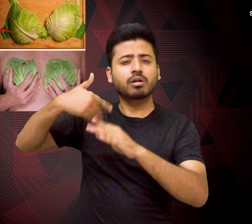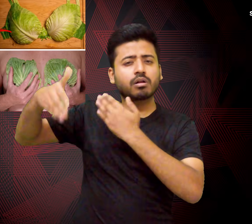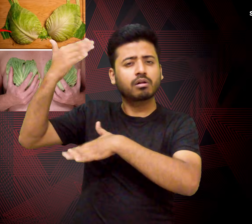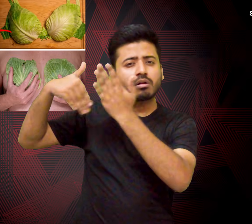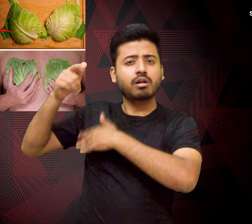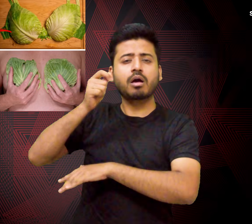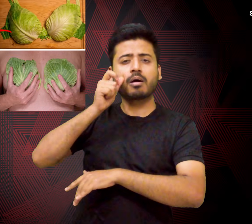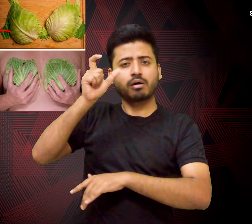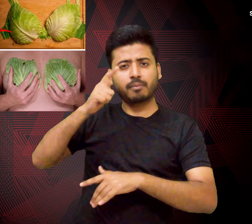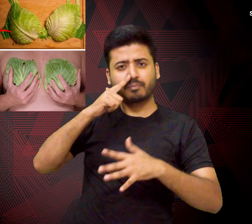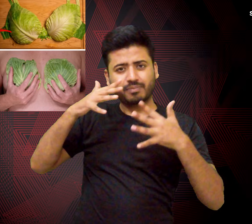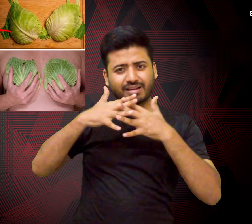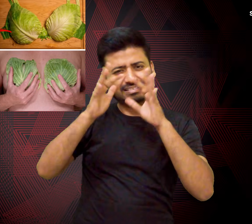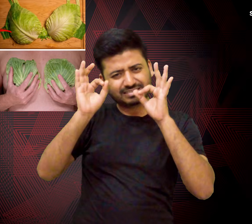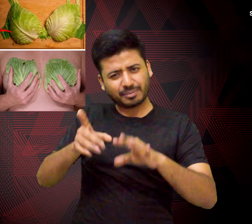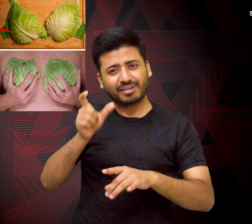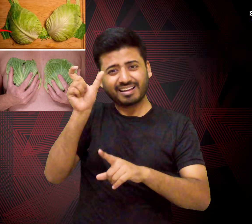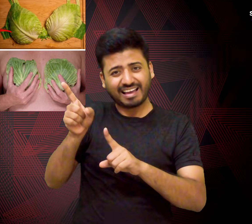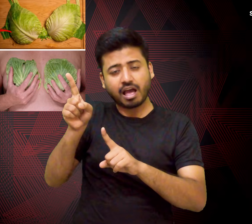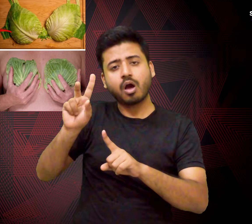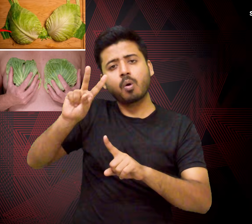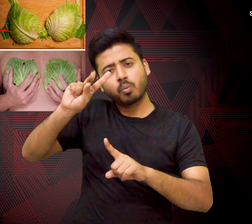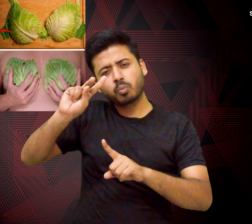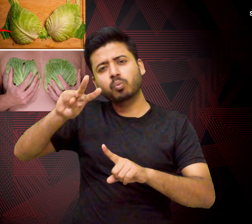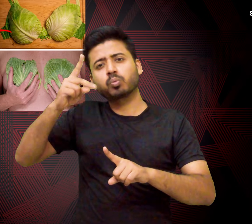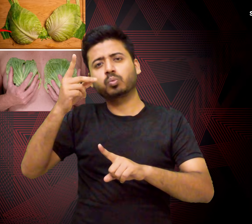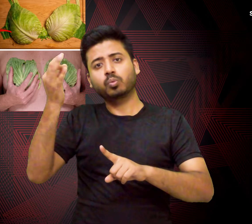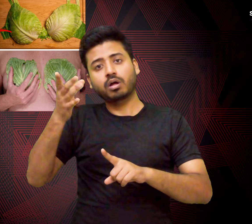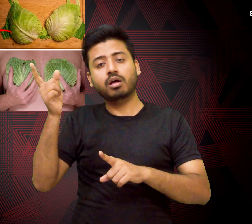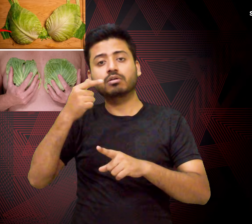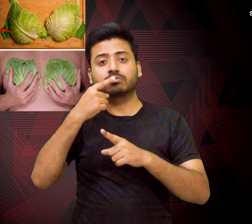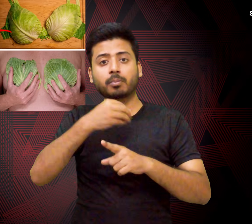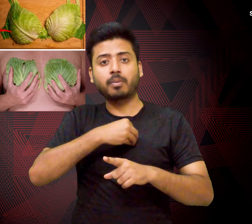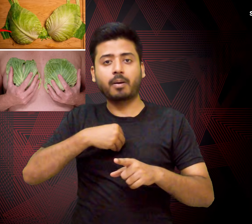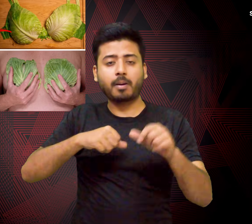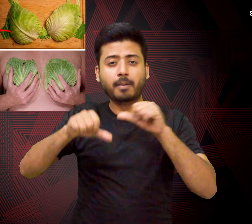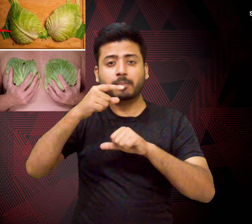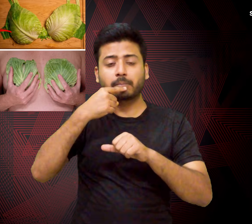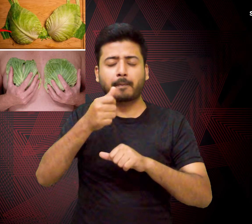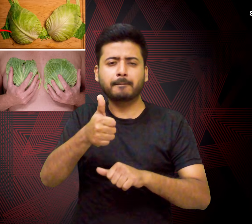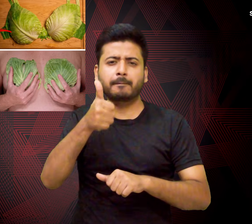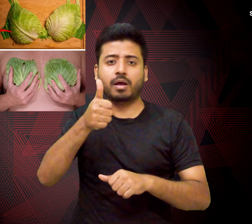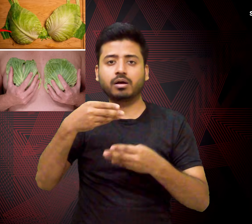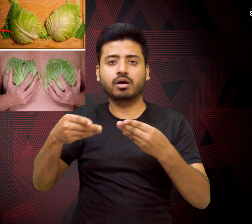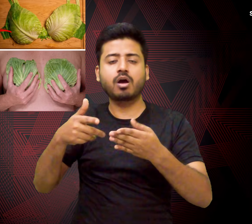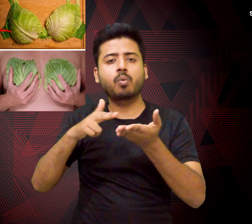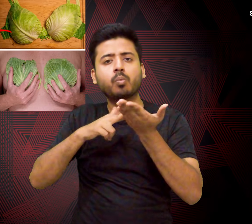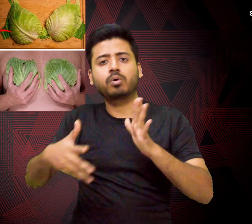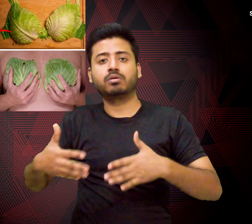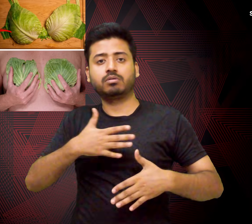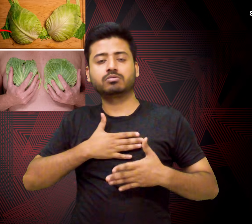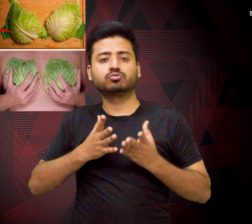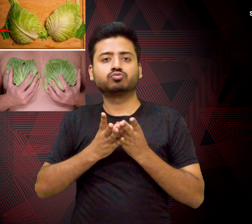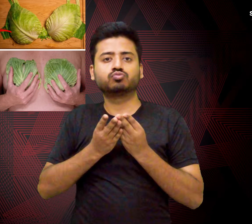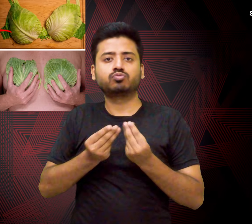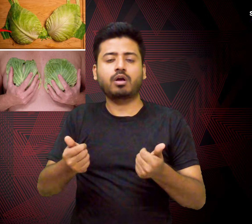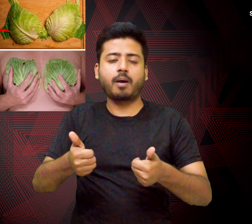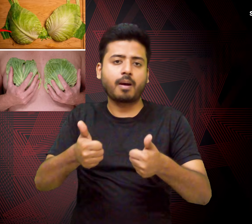the hardness and throbbing pain in breasts, typically occurring between the 3rd and 5th day after childbirth. Reduces